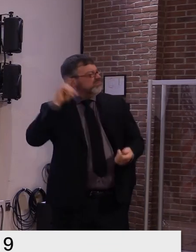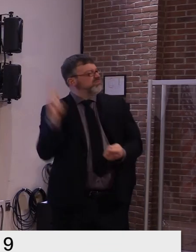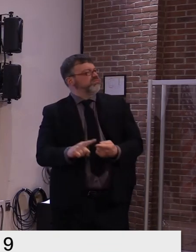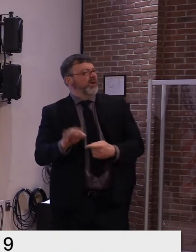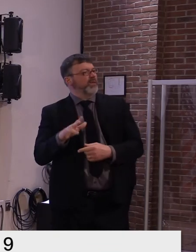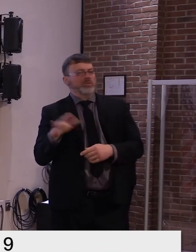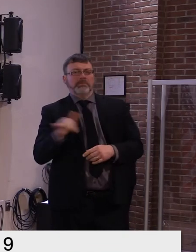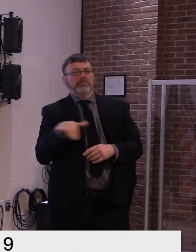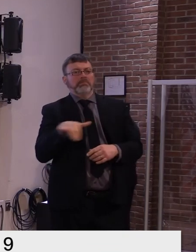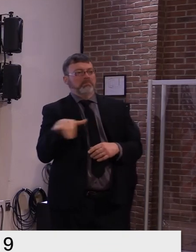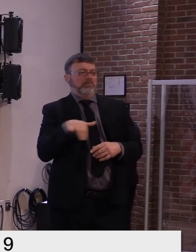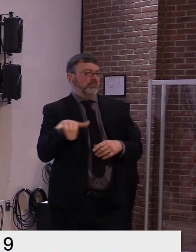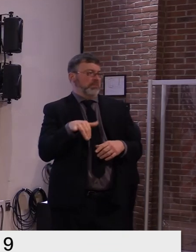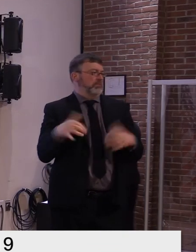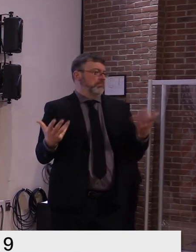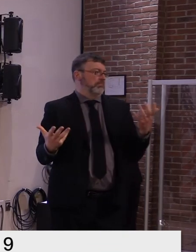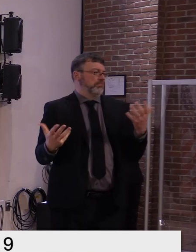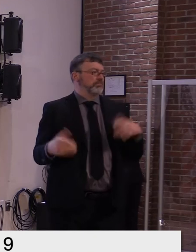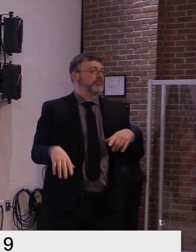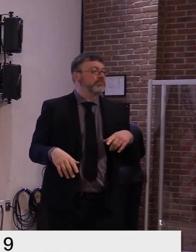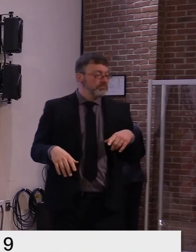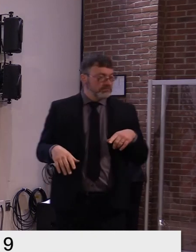with this mRNA